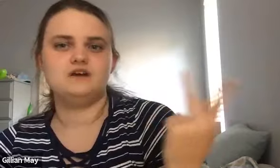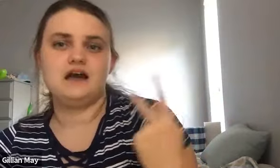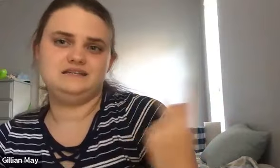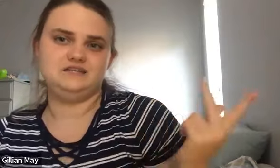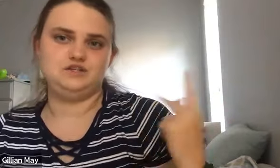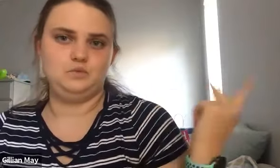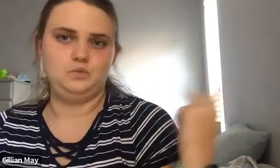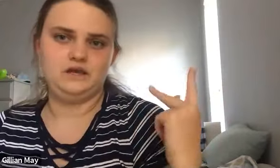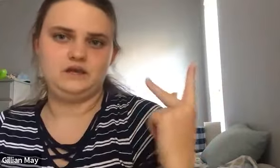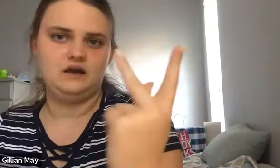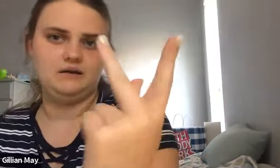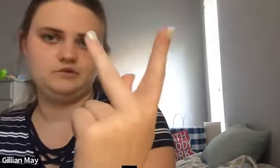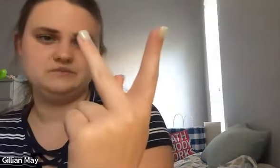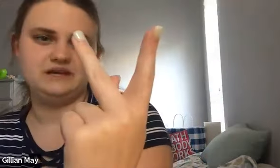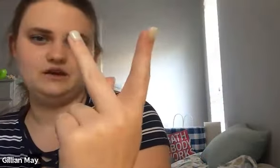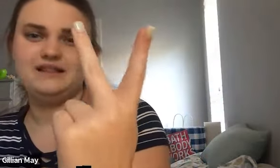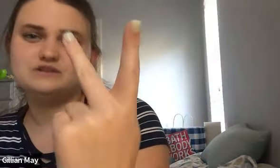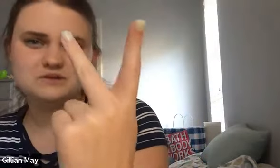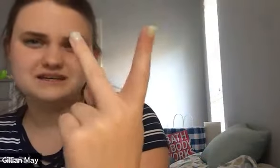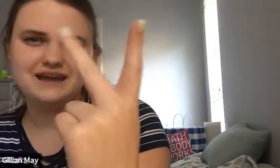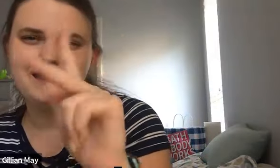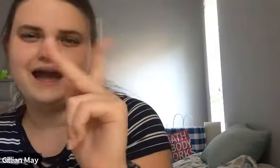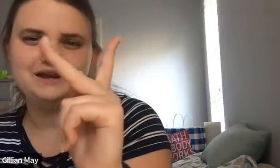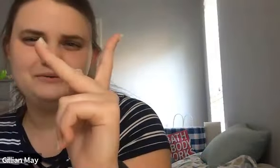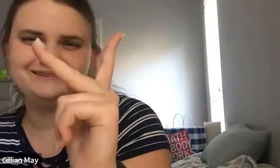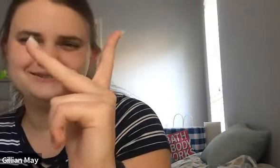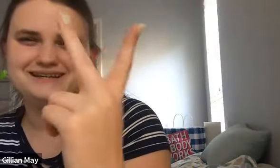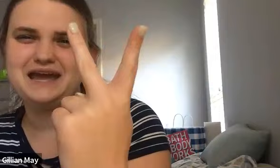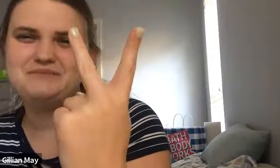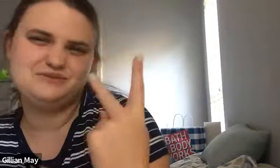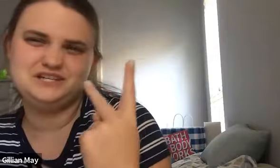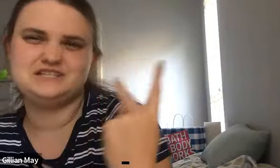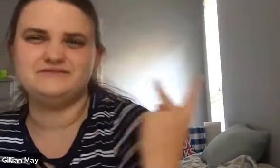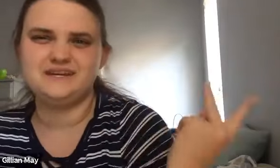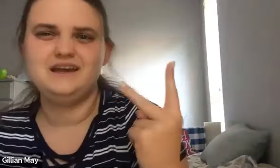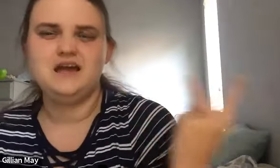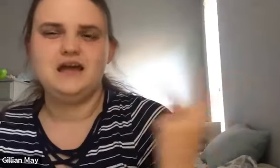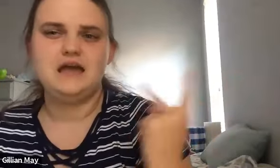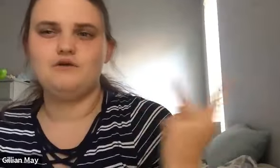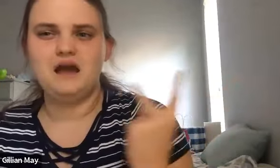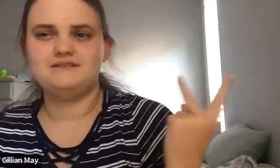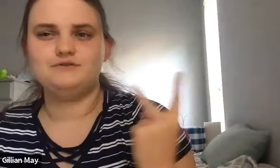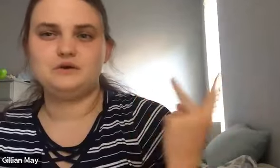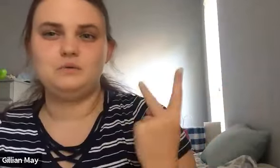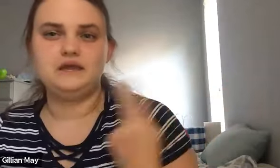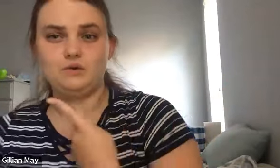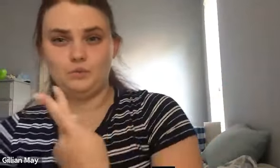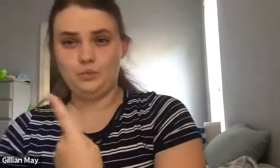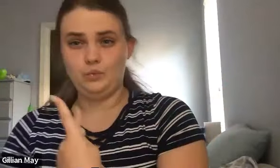I tend to do we. I almost make you, it's almost like a K. I know it looks like a K, but it's really just a V, and go back and forth like we or